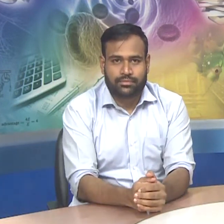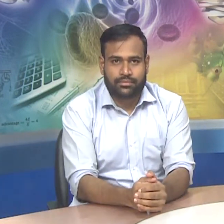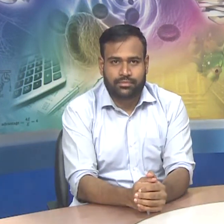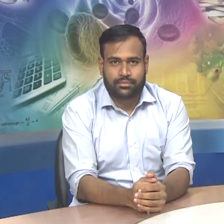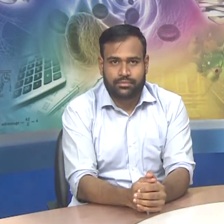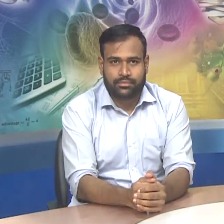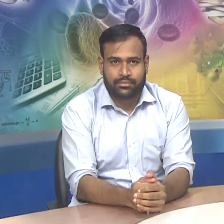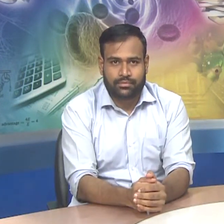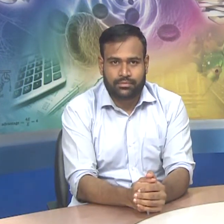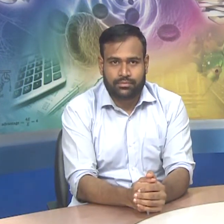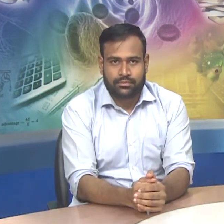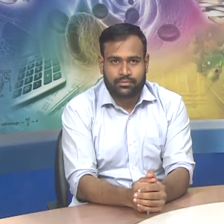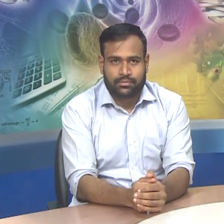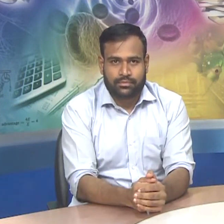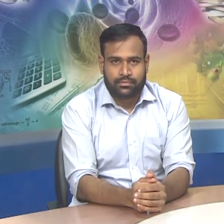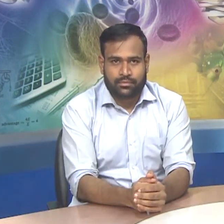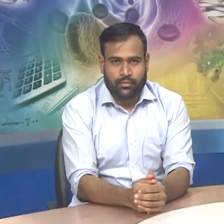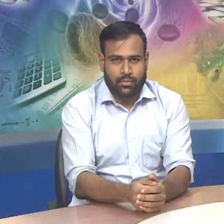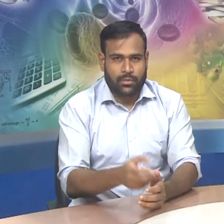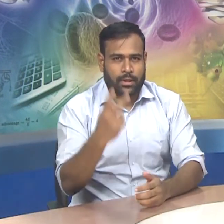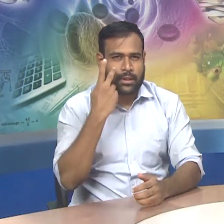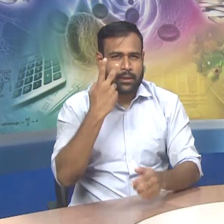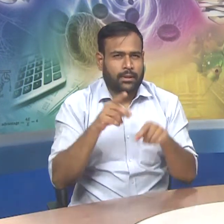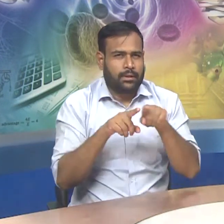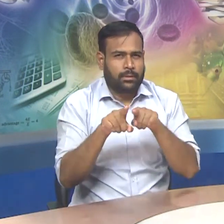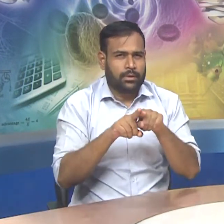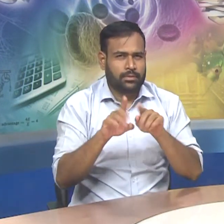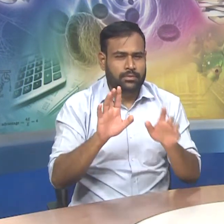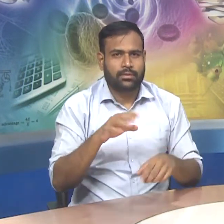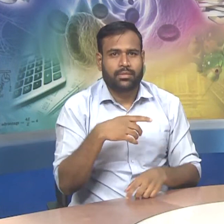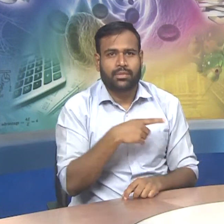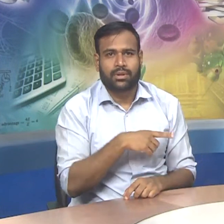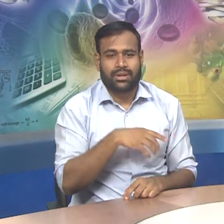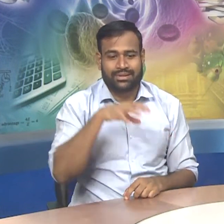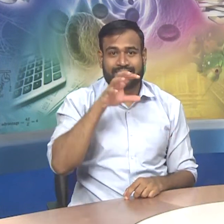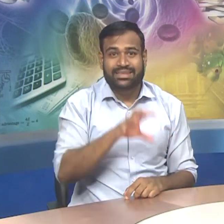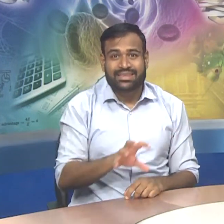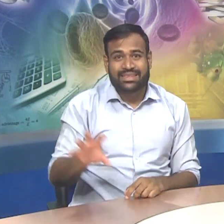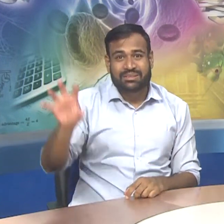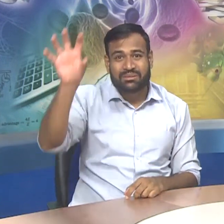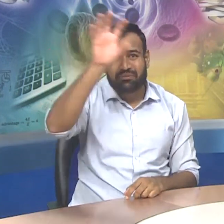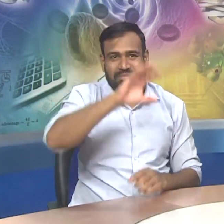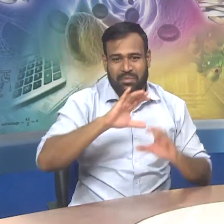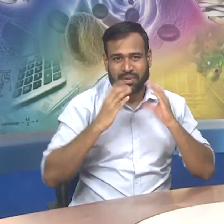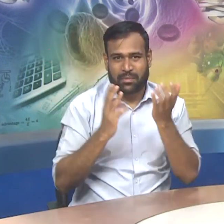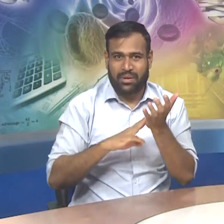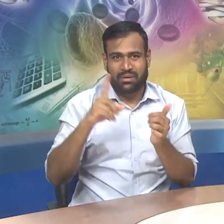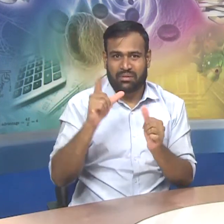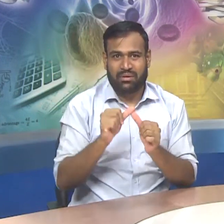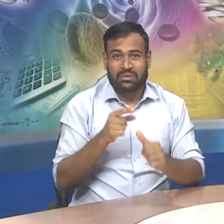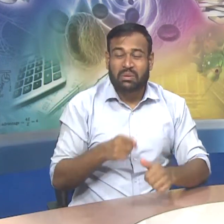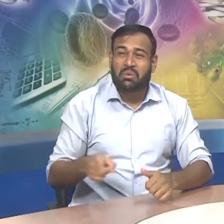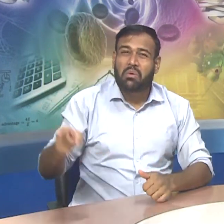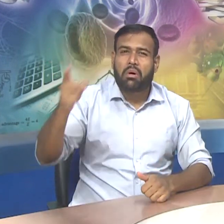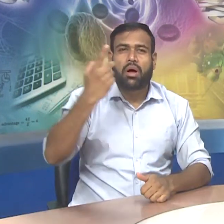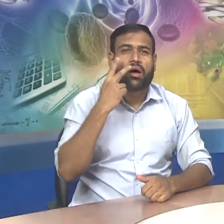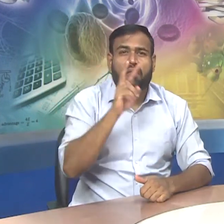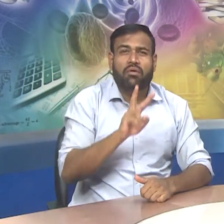both the houses of parliament. Let us understand this with the help of an example. The